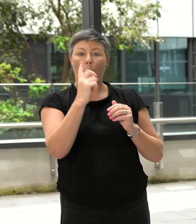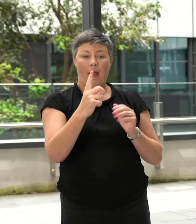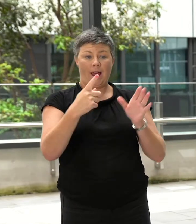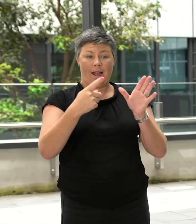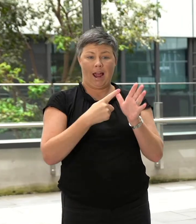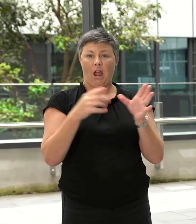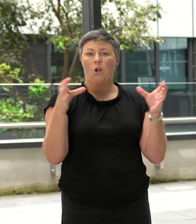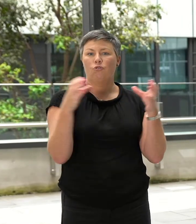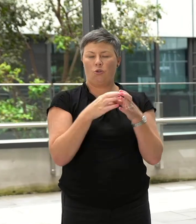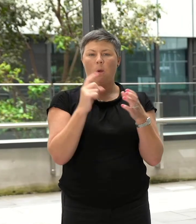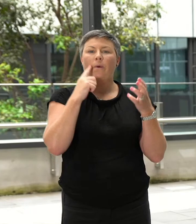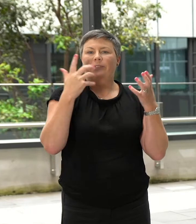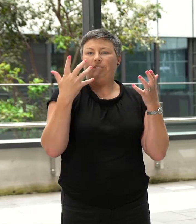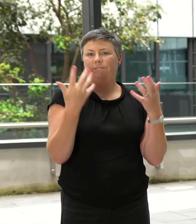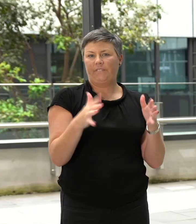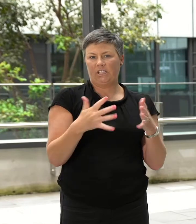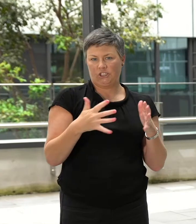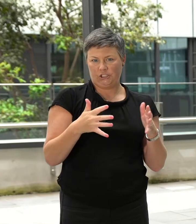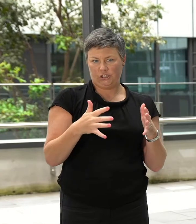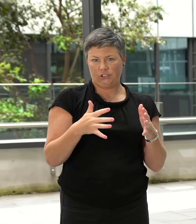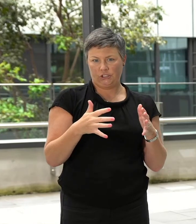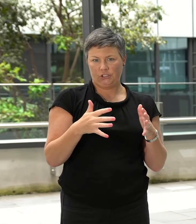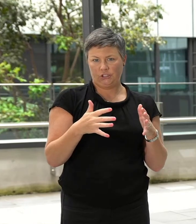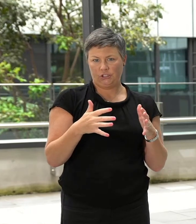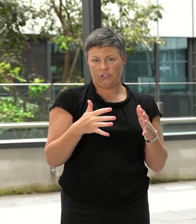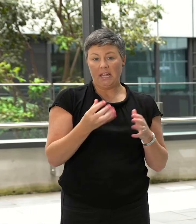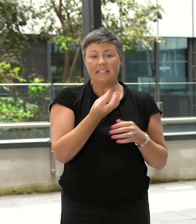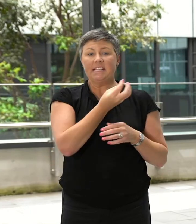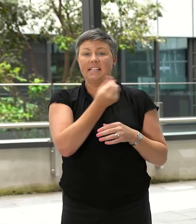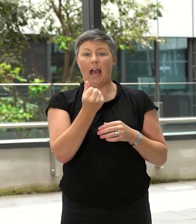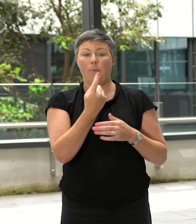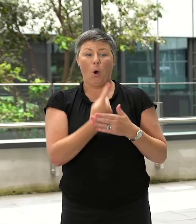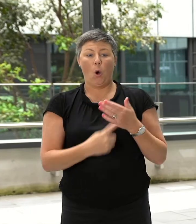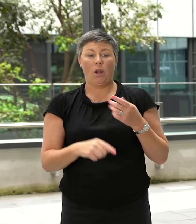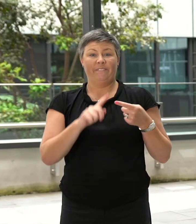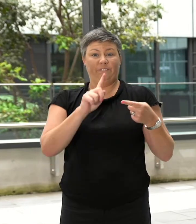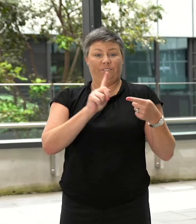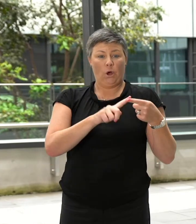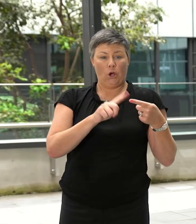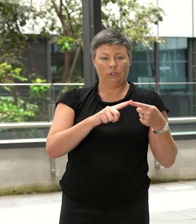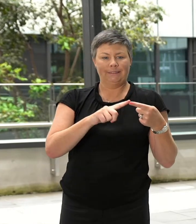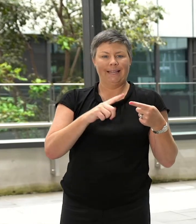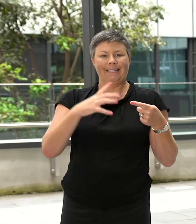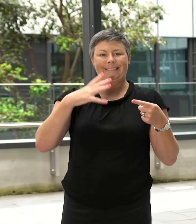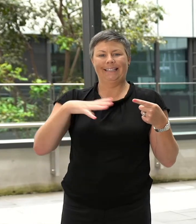their second vaccination, but while they're doing that, we'll start with the 1B group.